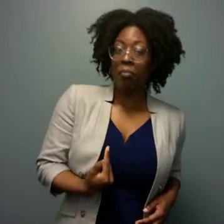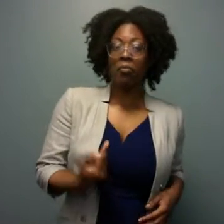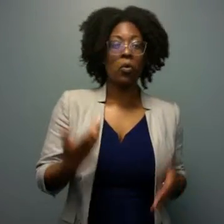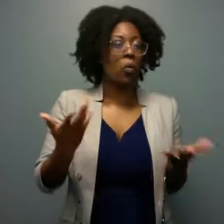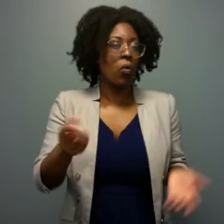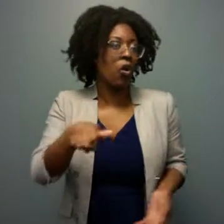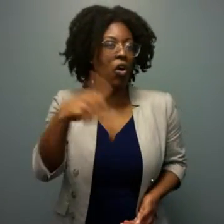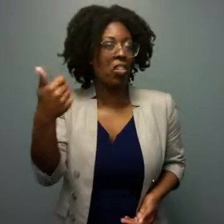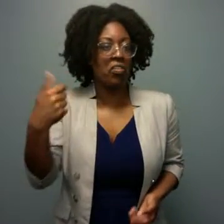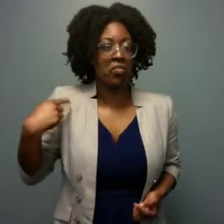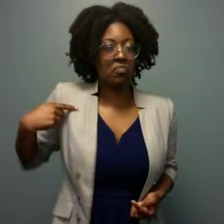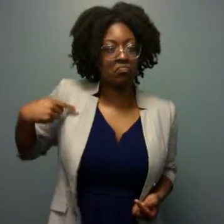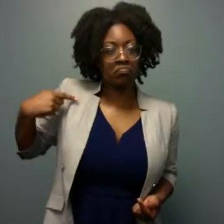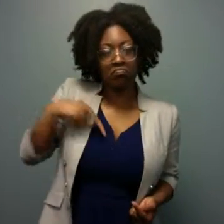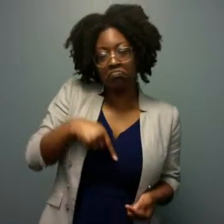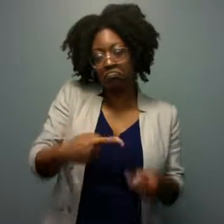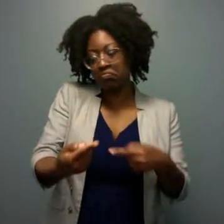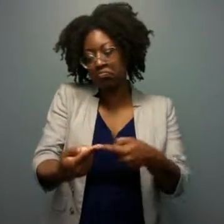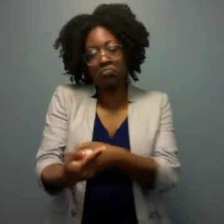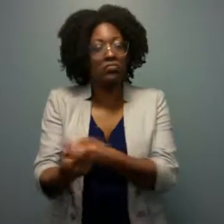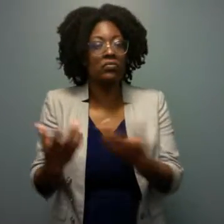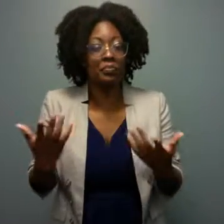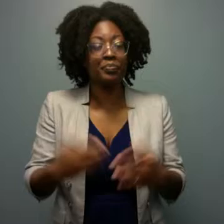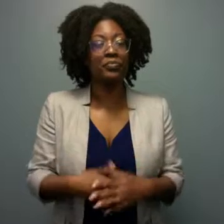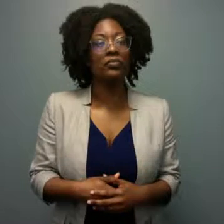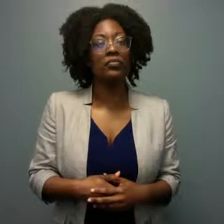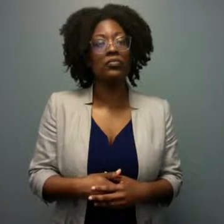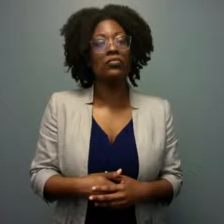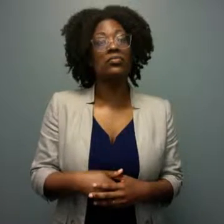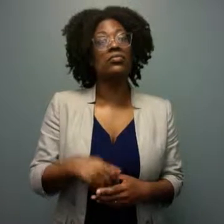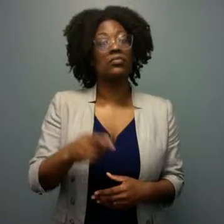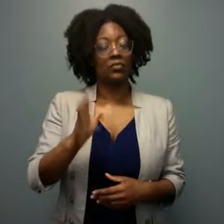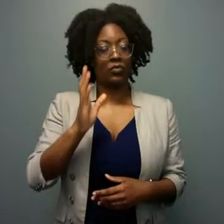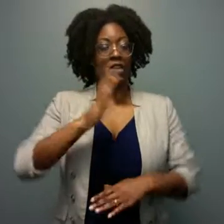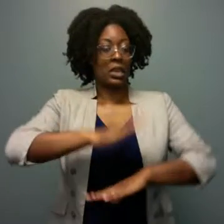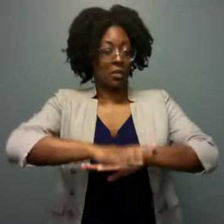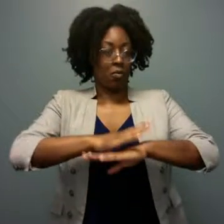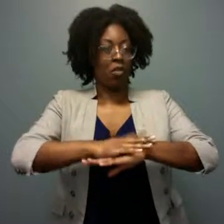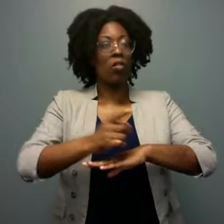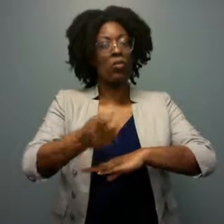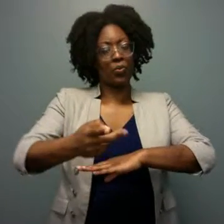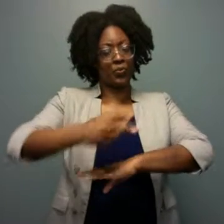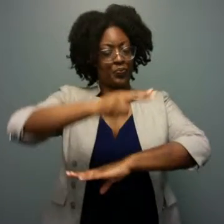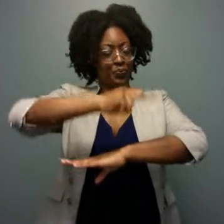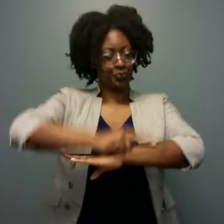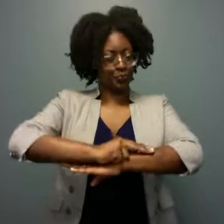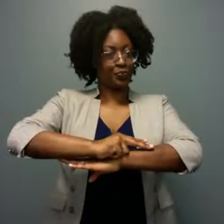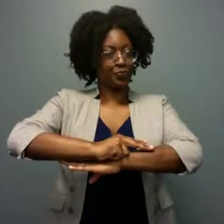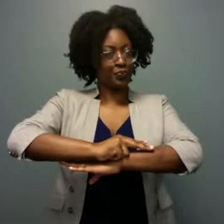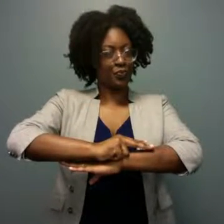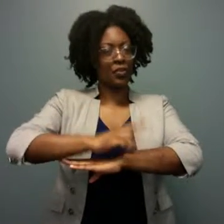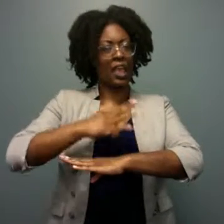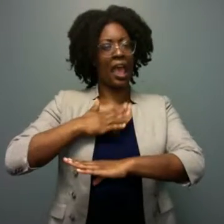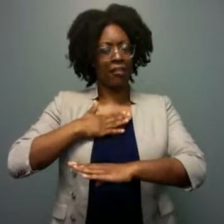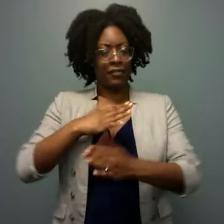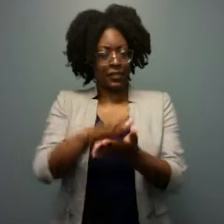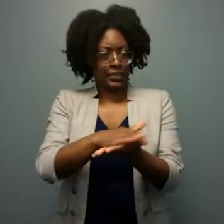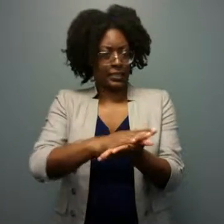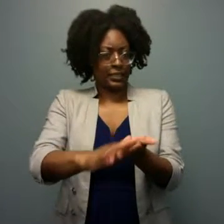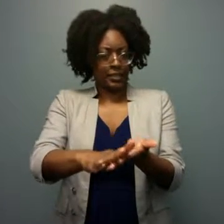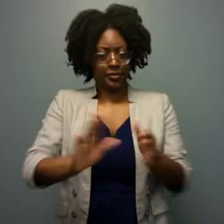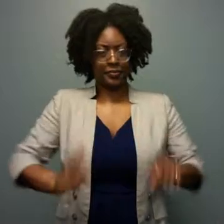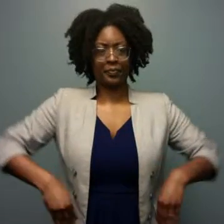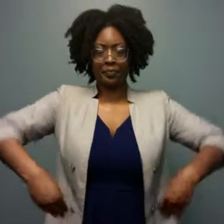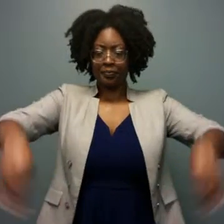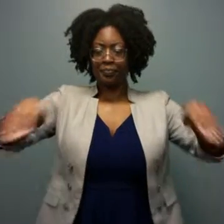for the procedure, you will lie down on a special table in the cardiac catheterization laboratory and be draped in a sterile fashion. Your doctor will check